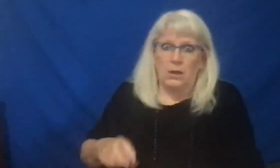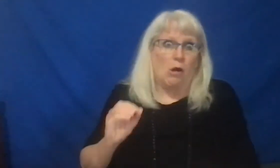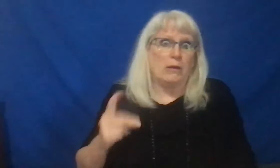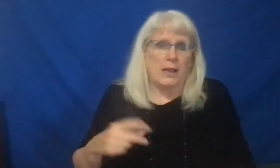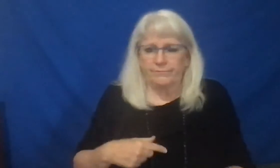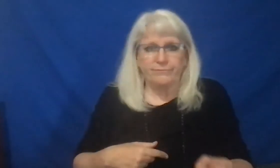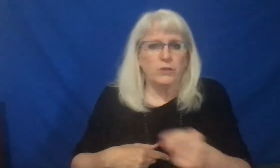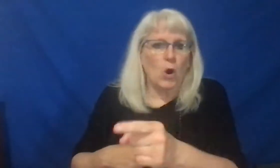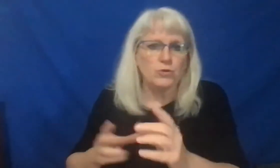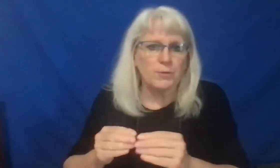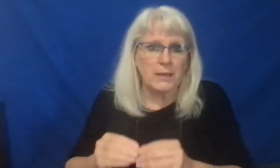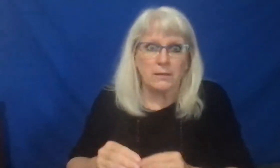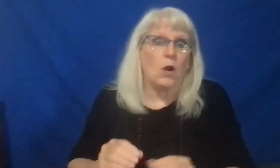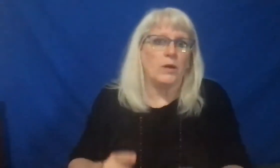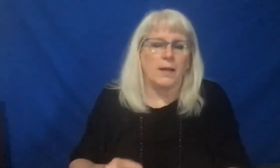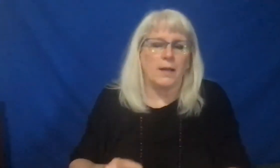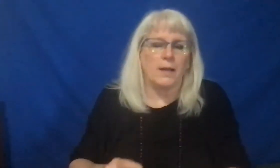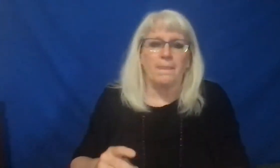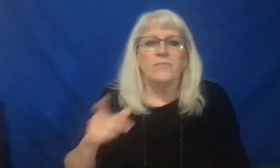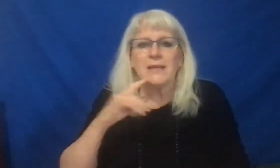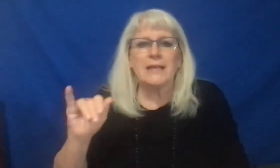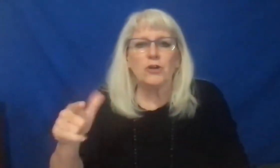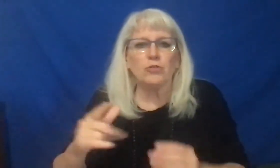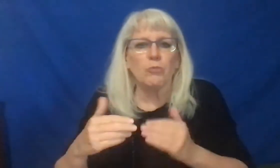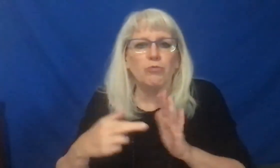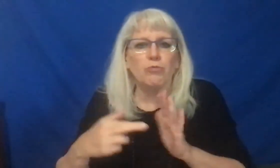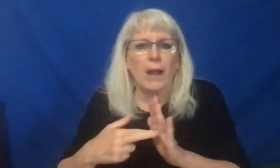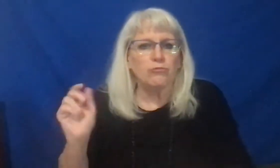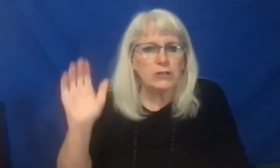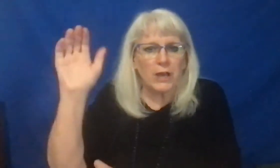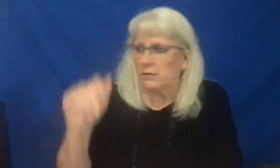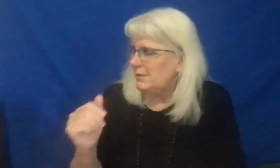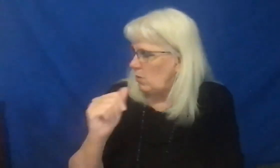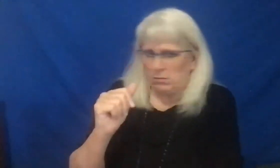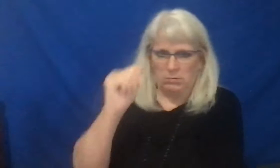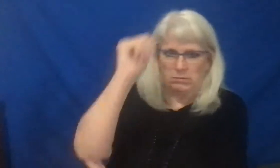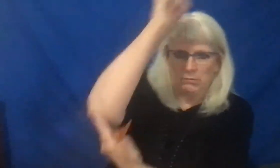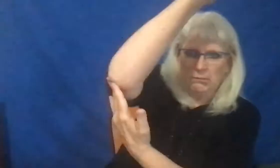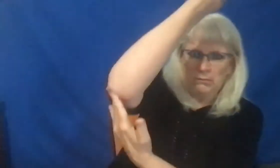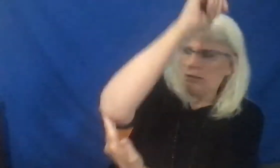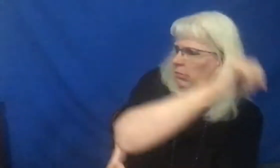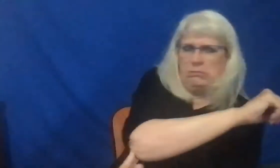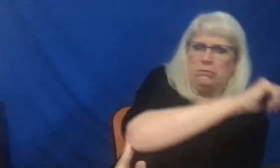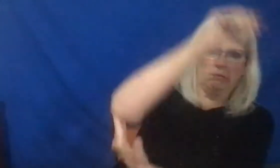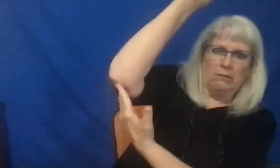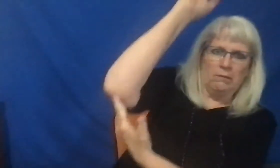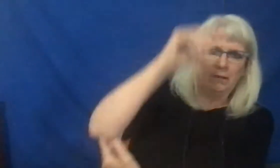intergroup rep. What's intergroup? Okay. Be a sponsor. I've never done that. Okay. Like